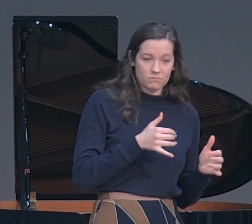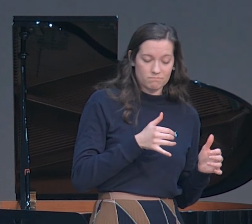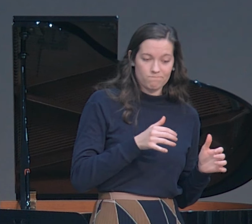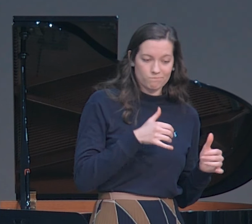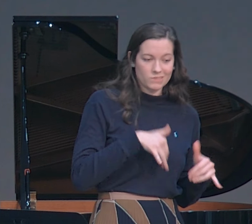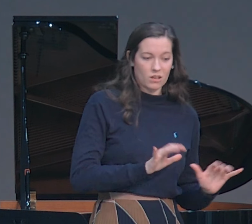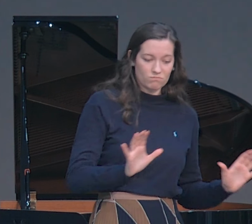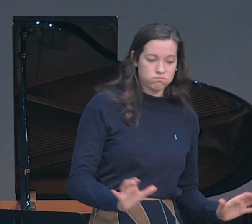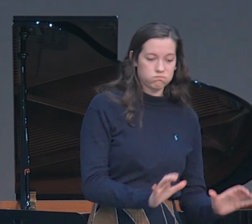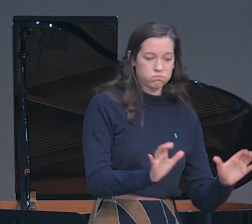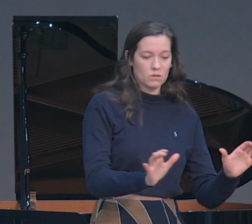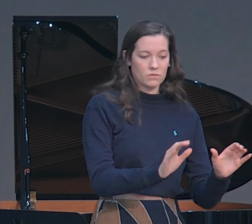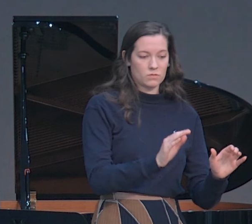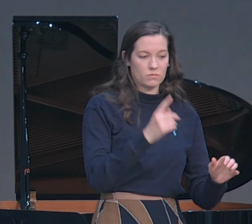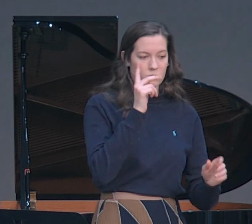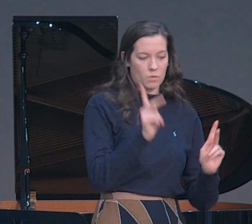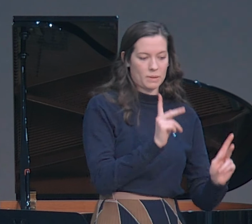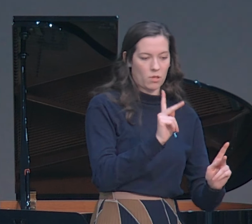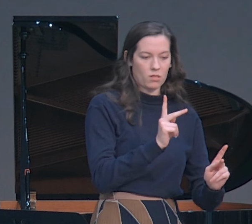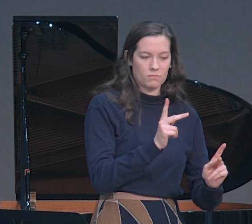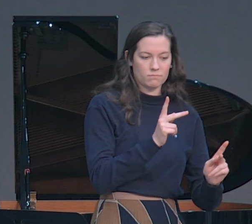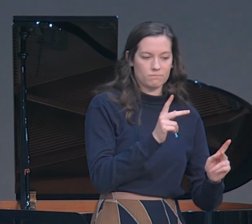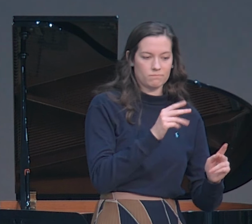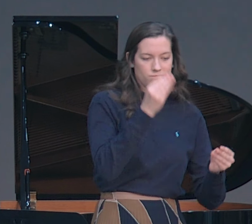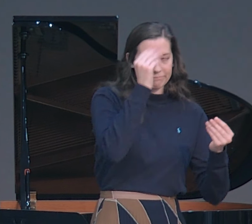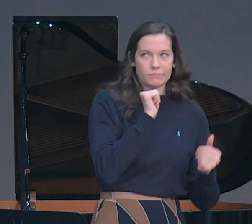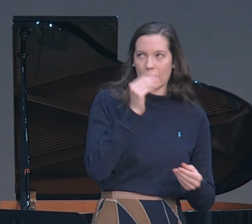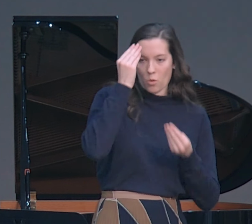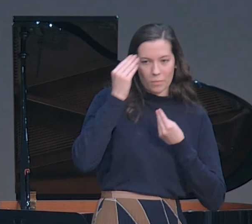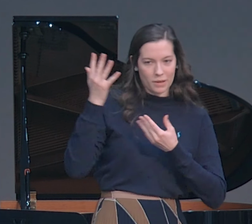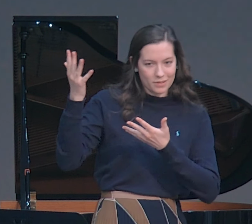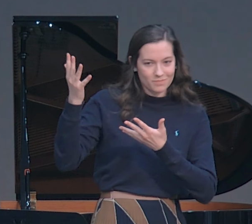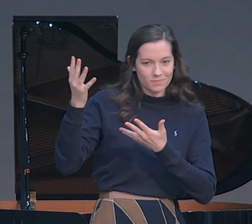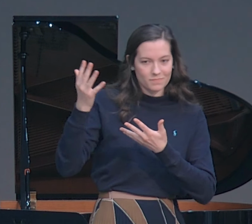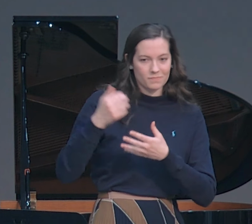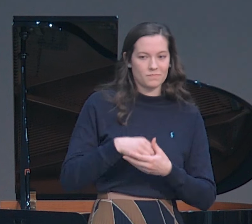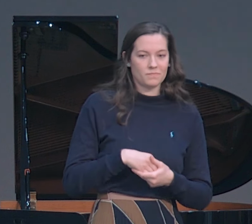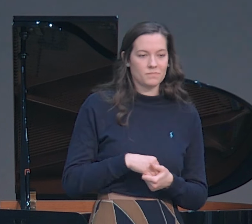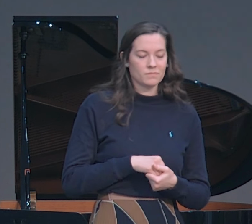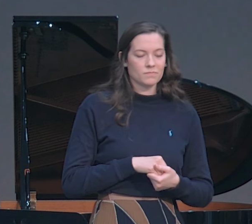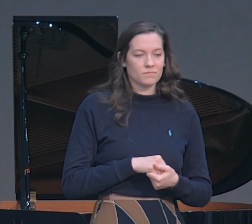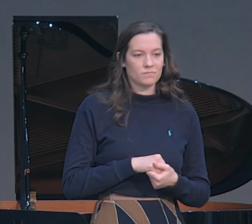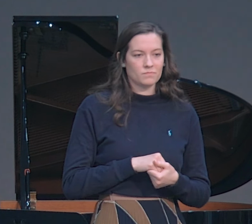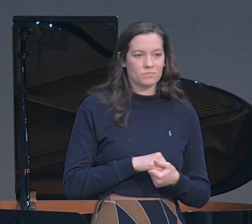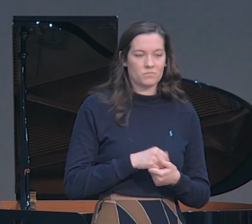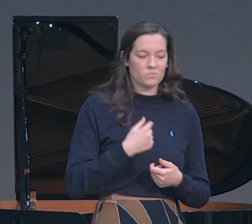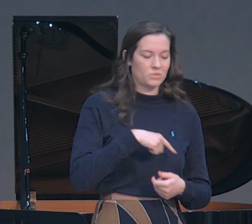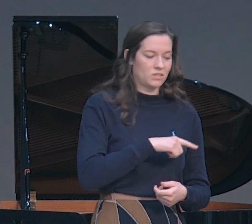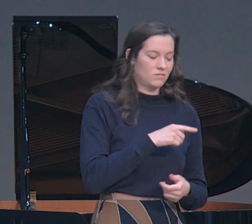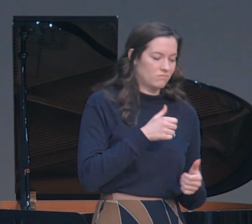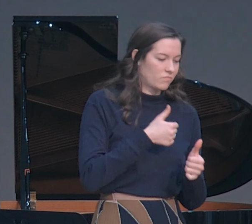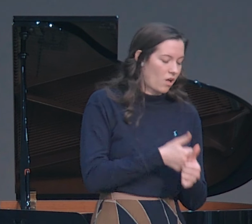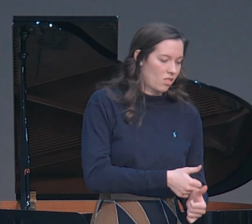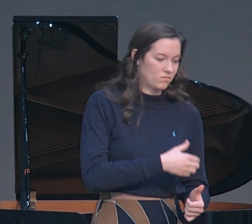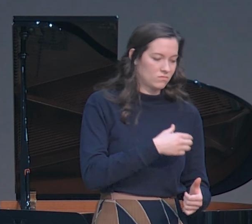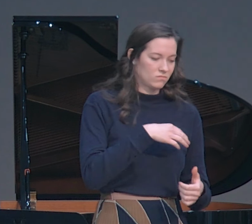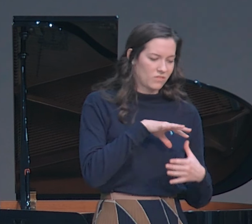in the sons of disobedience, among whom we all once lived in the passions of our